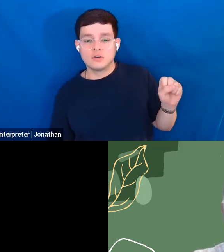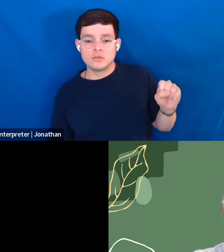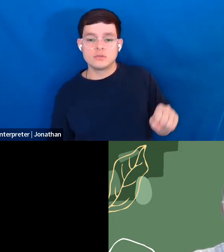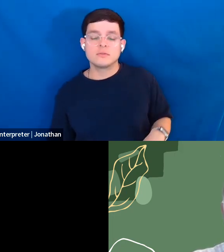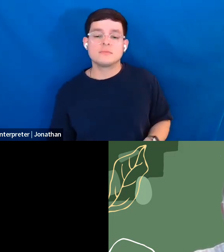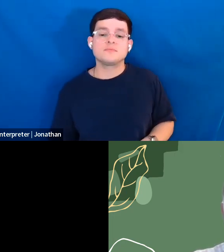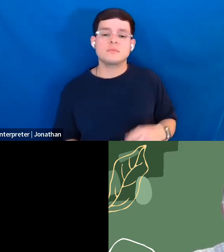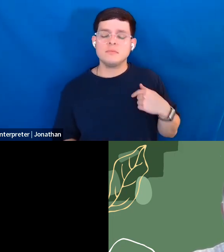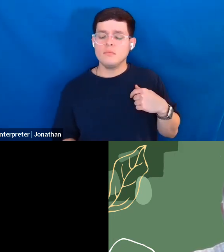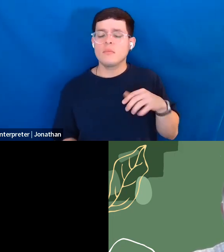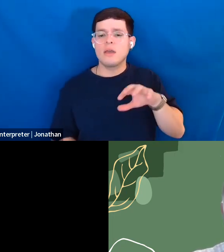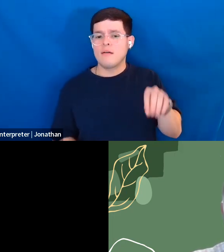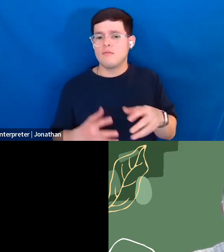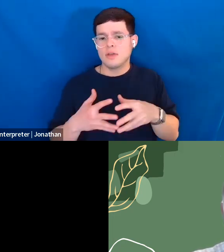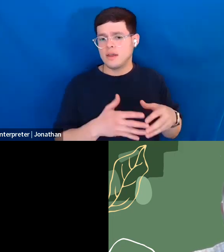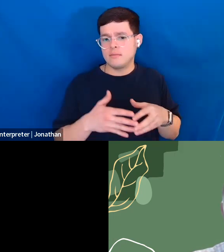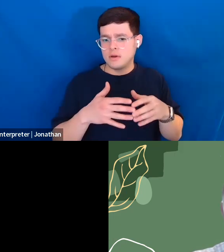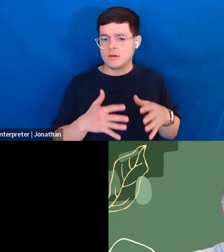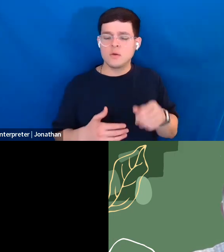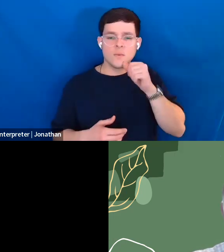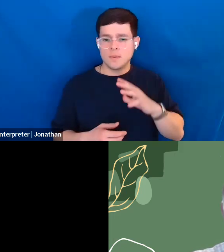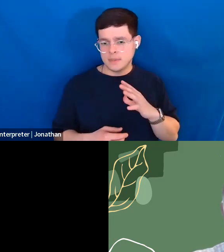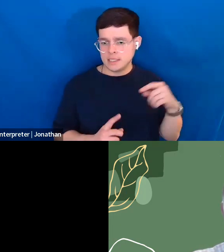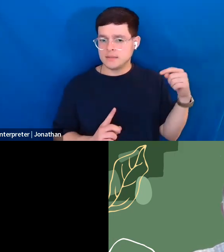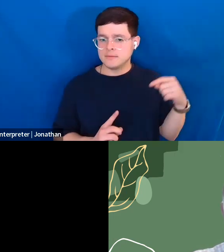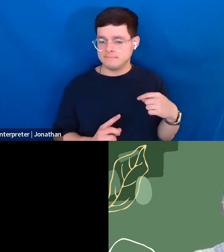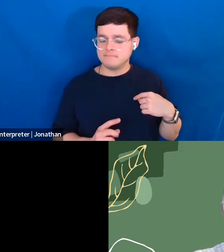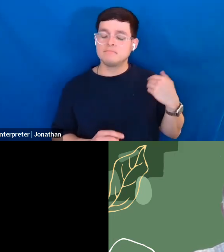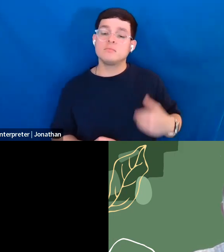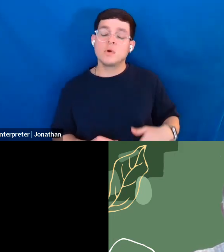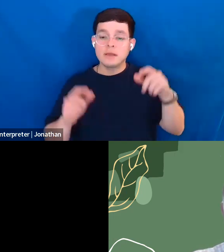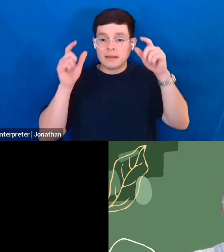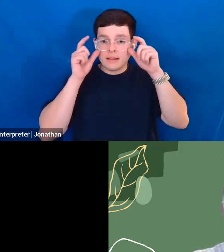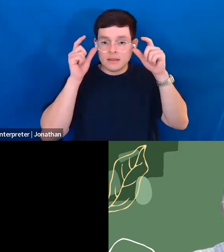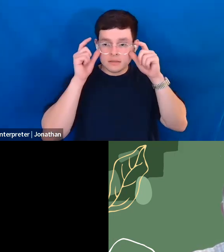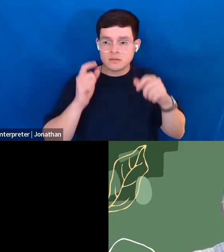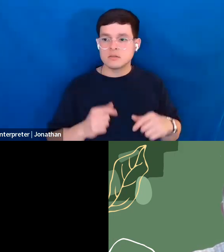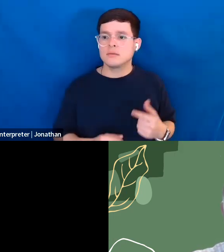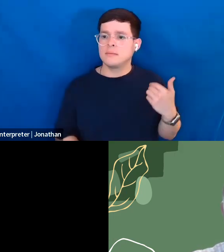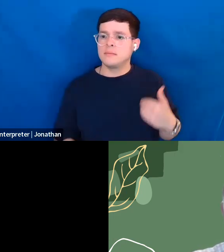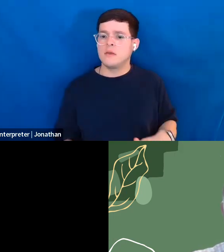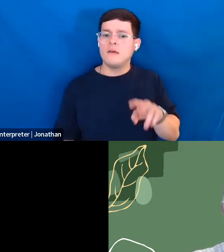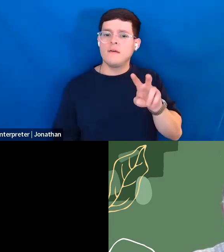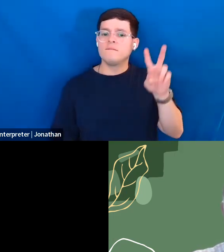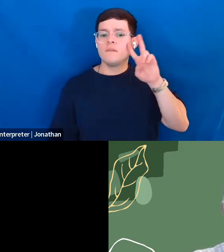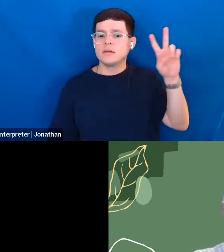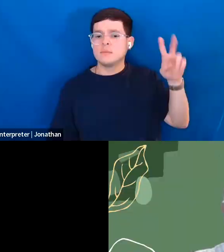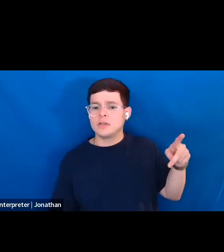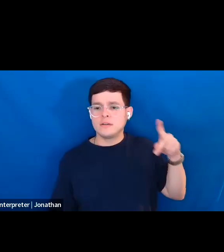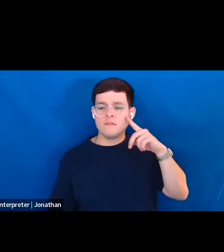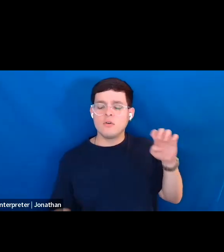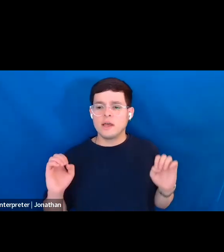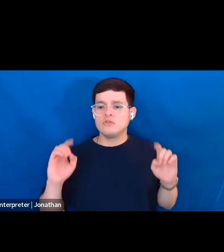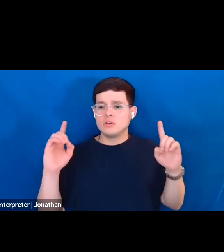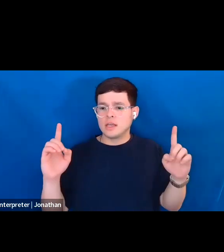I'm an African-American woman. I'm wearing glasses. I'm the Vice President of Educational Programs at